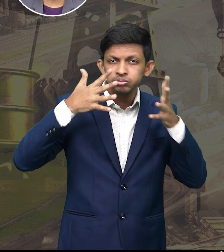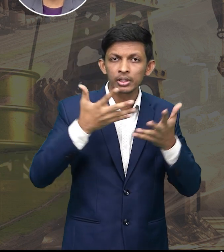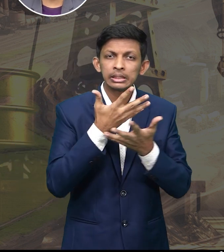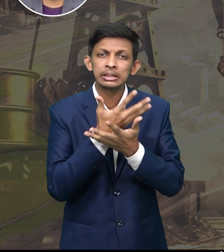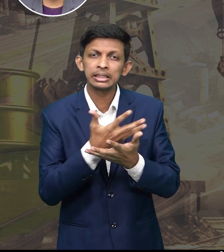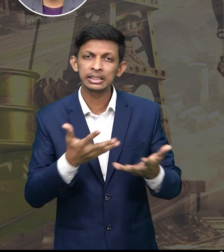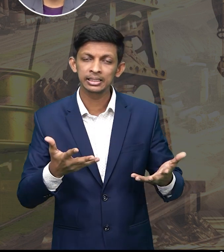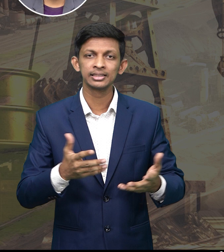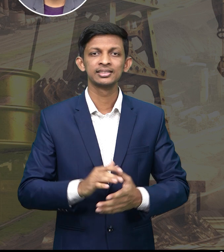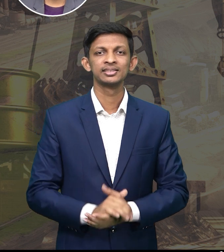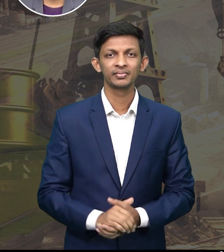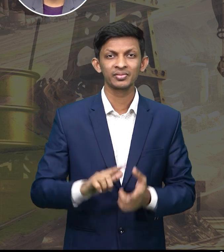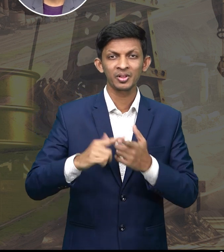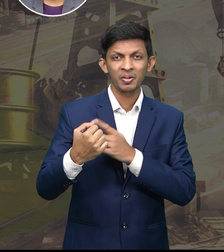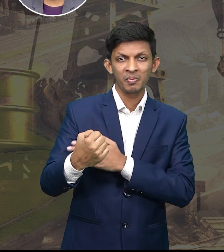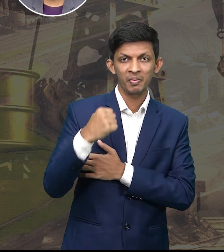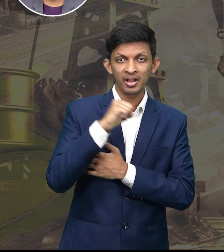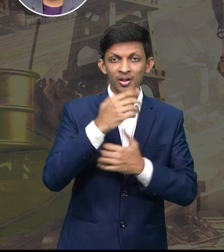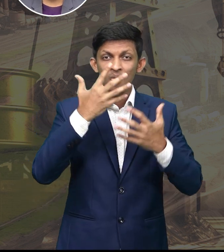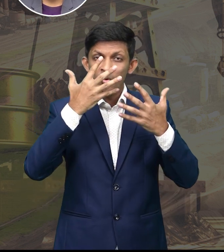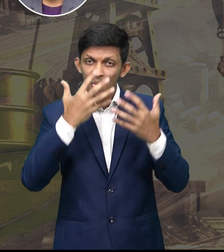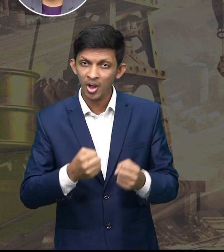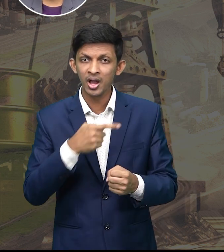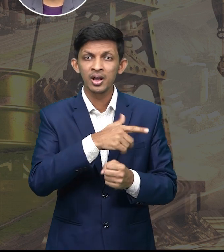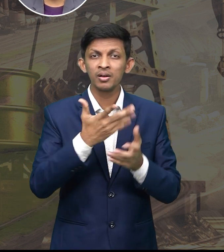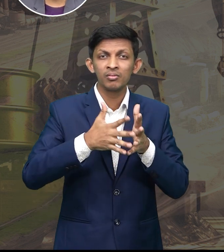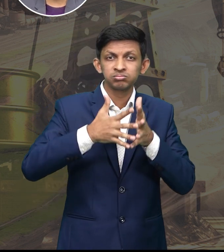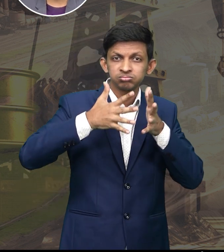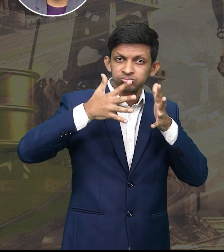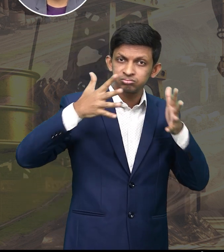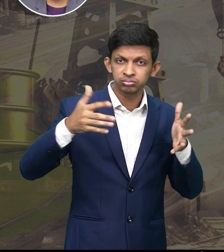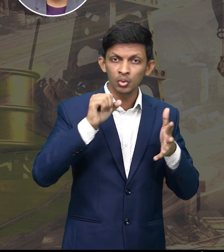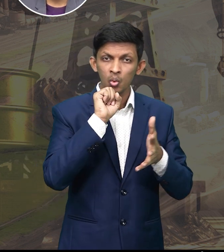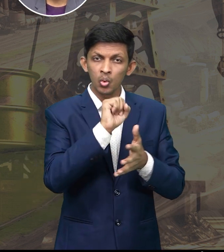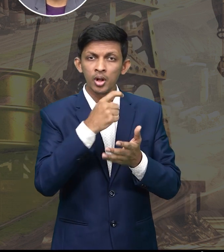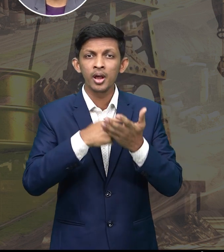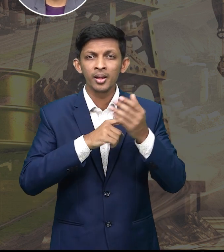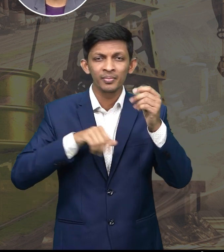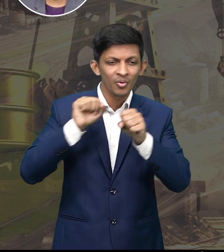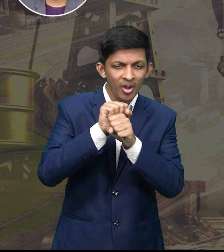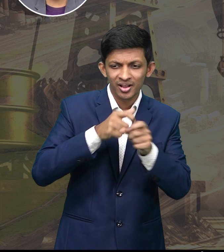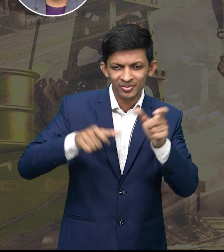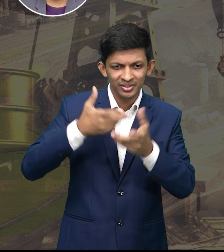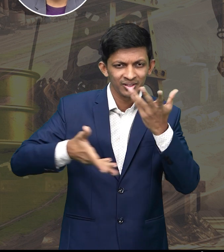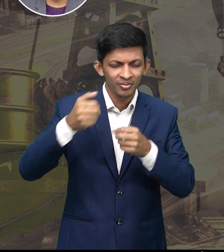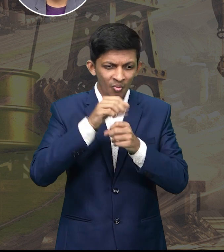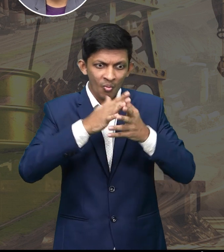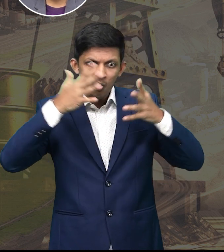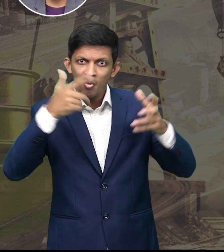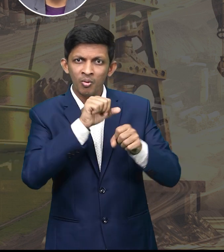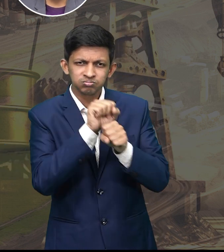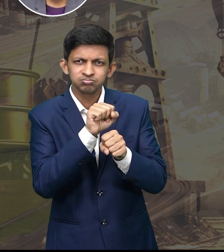of goods. These energy needs have been largely met by the reserves